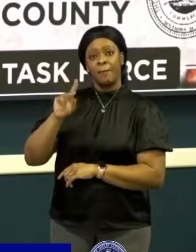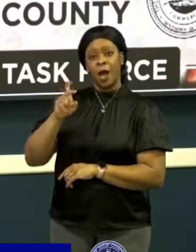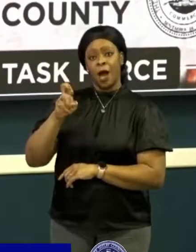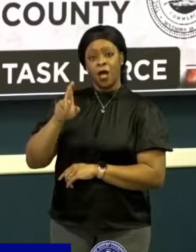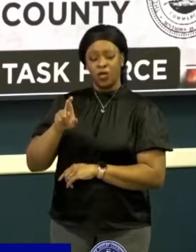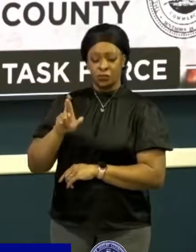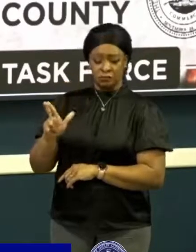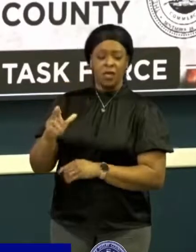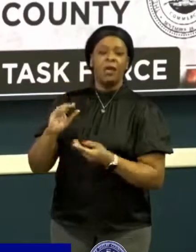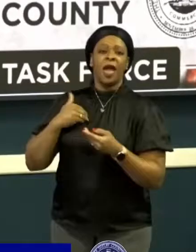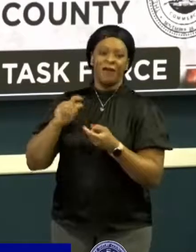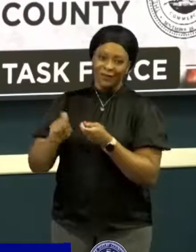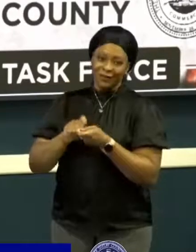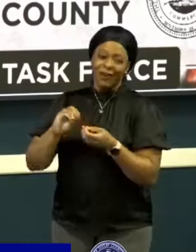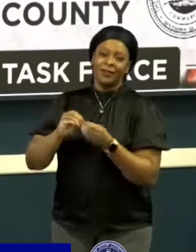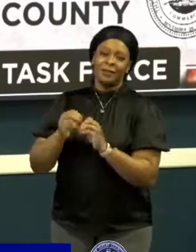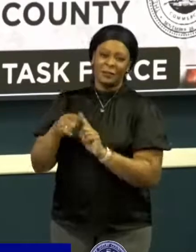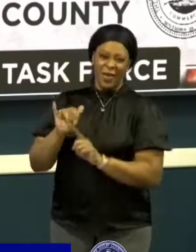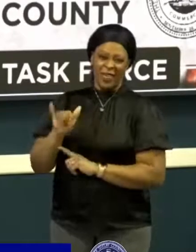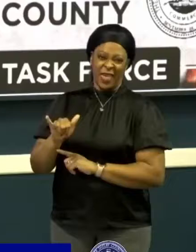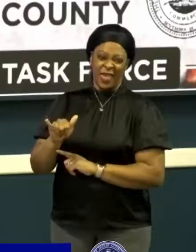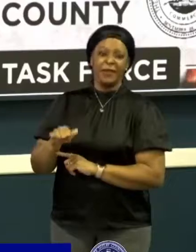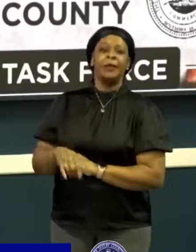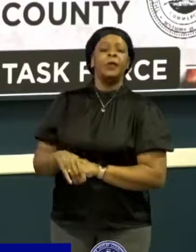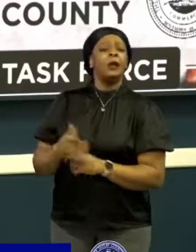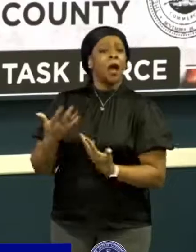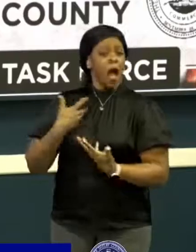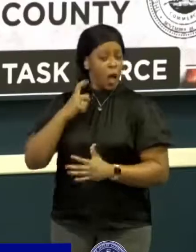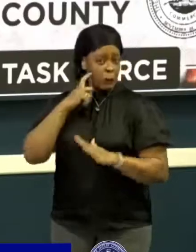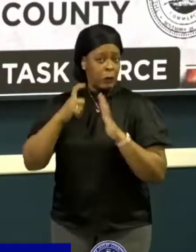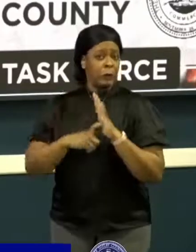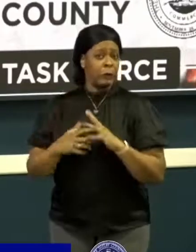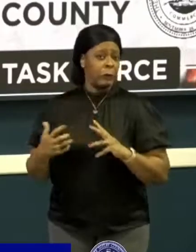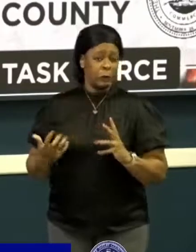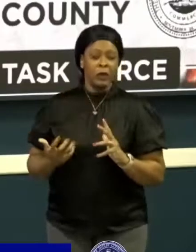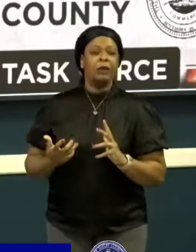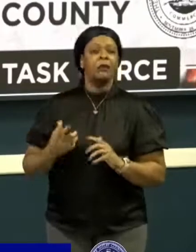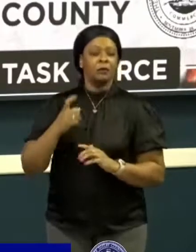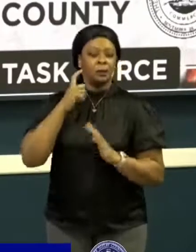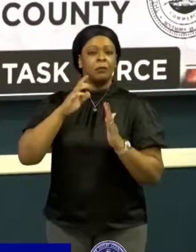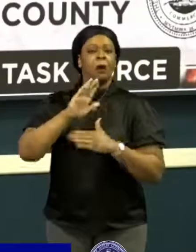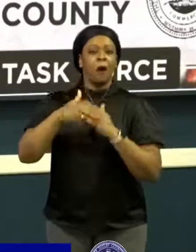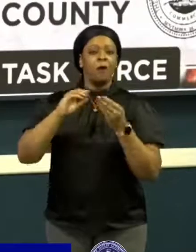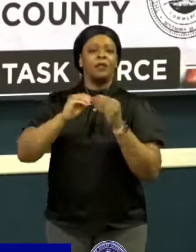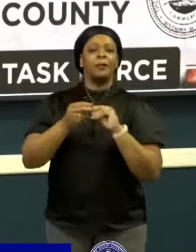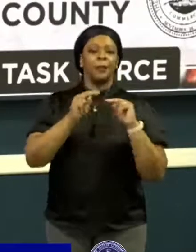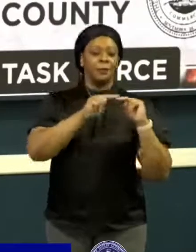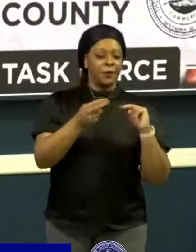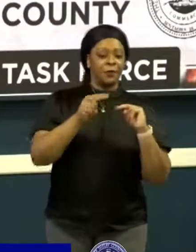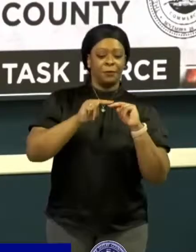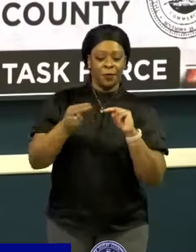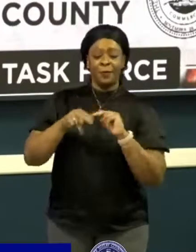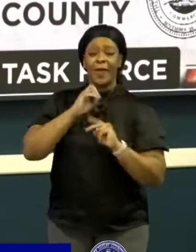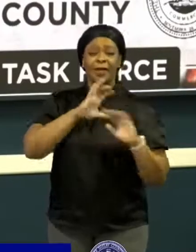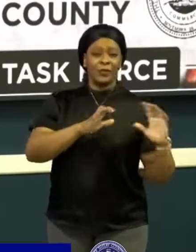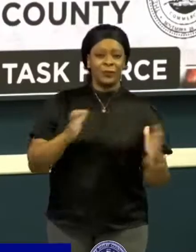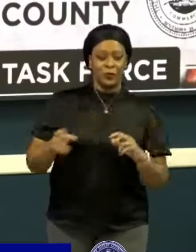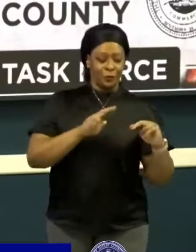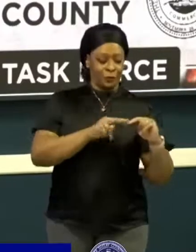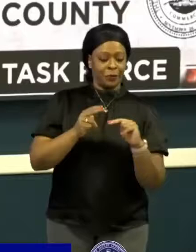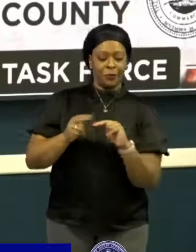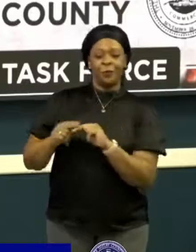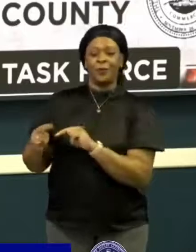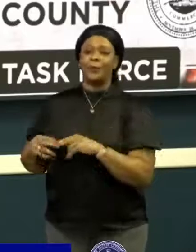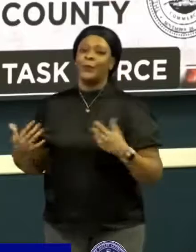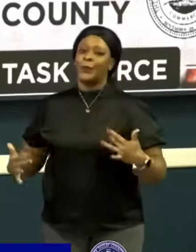have those exact numbers. But what I do know is that we are seeing all of the numbers drop across age groups, and we